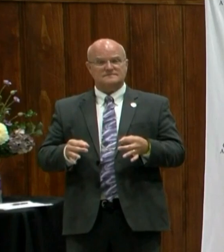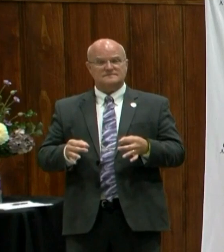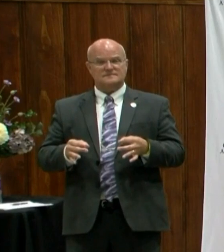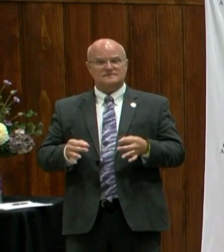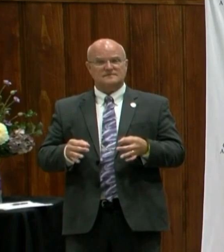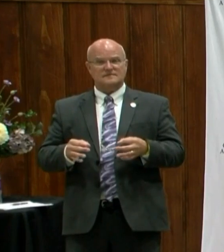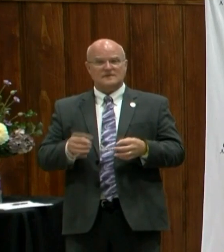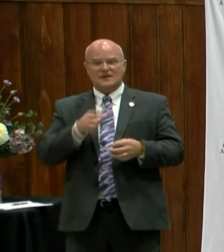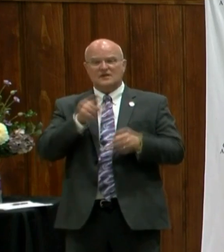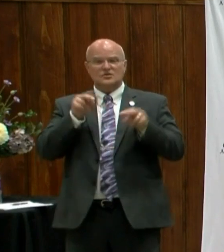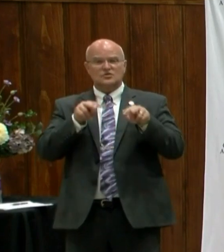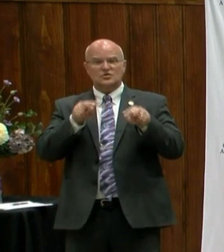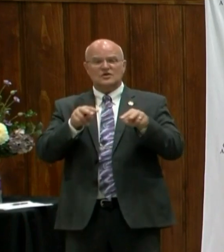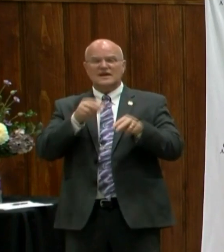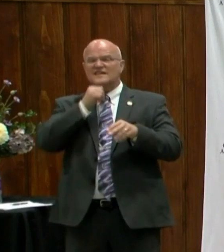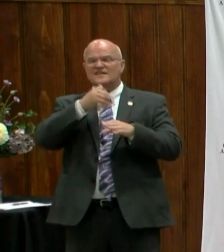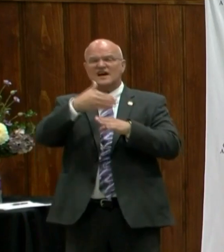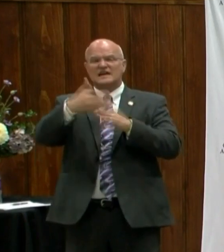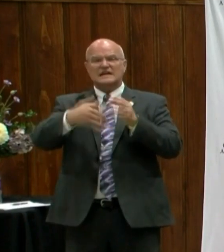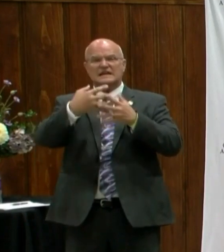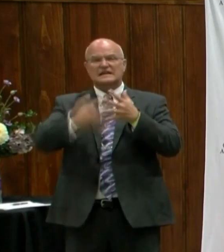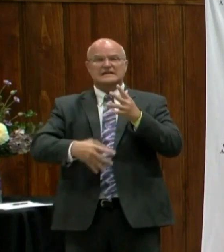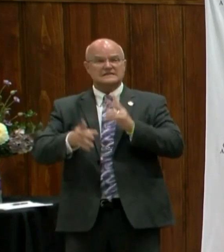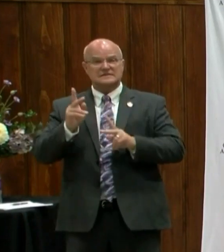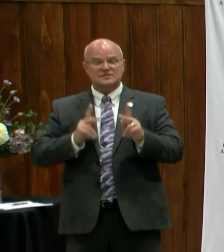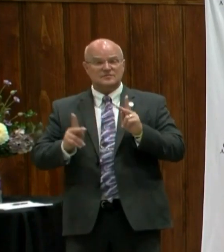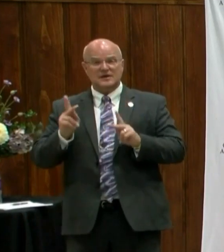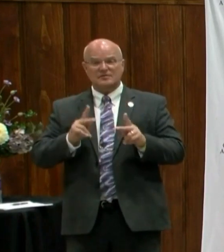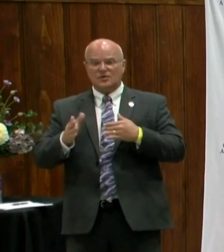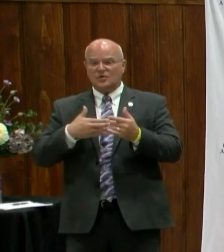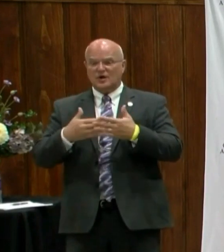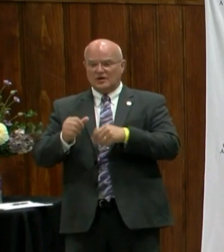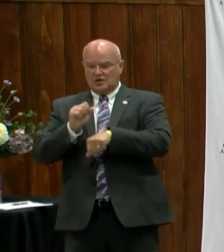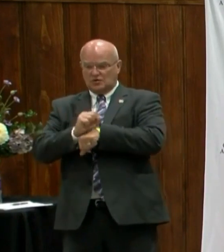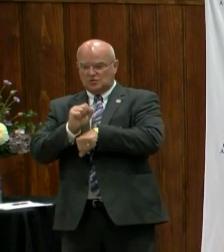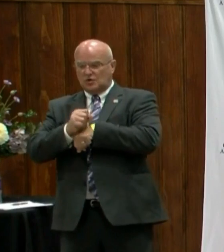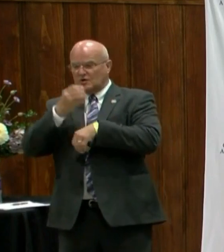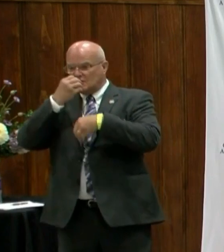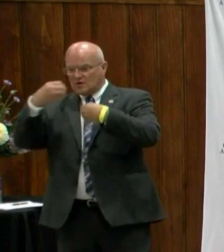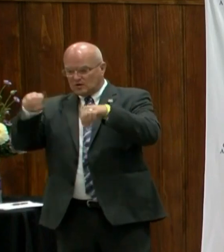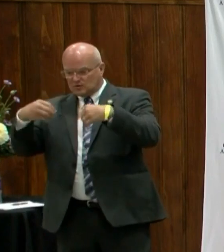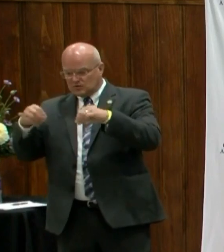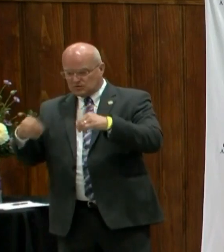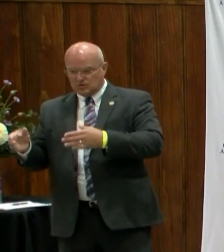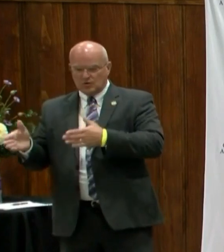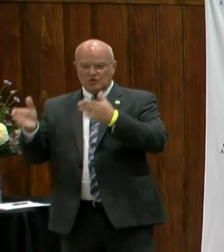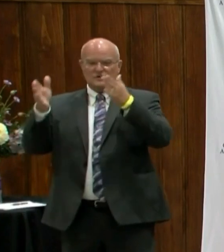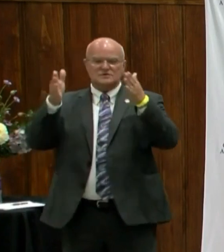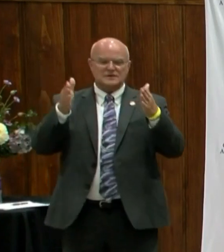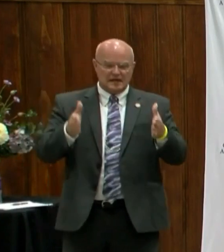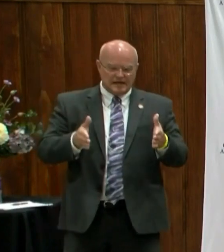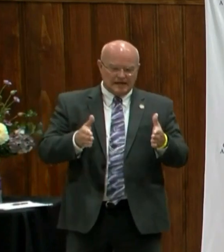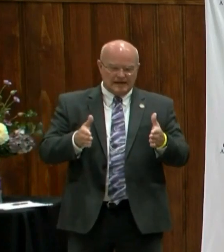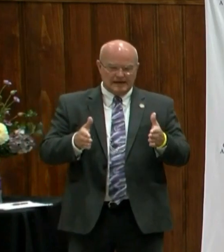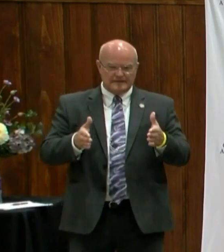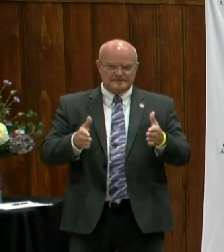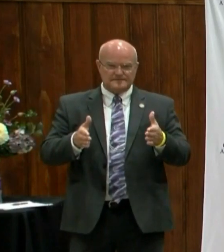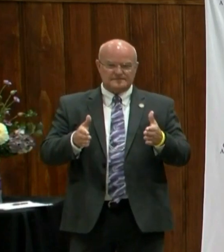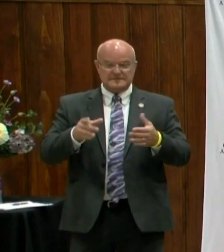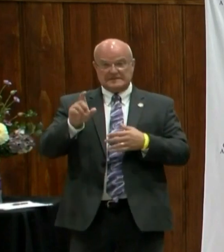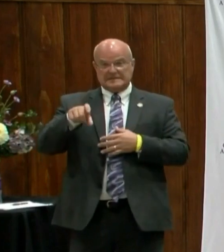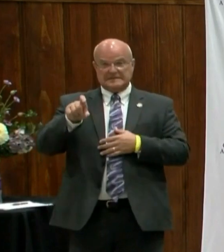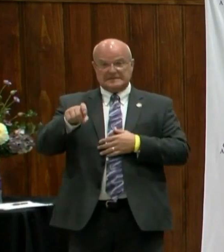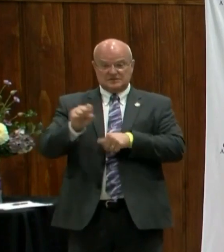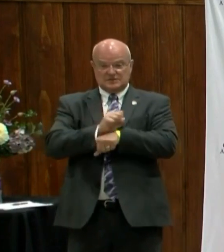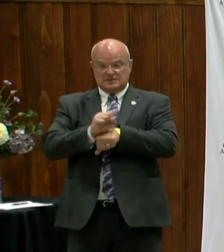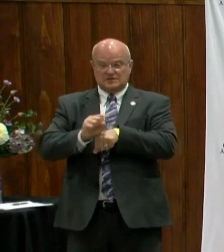You look at the unending list of people, whether it's working in grocery stores or whether it is, which is an